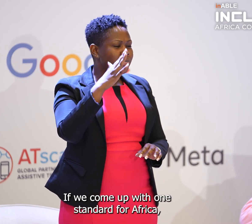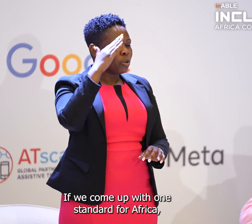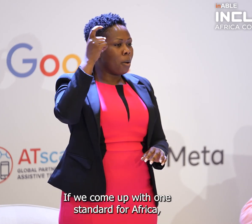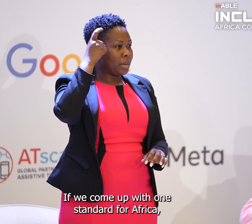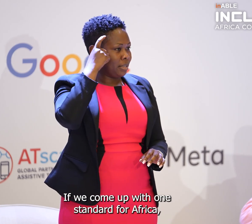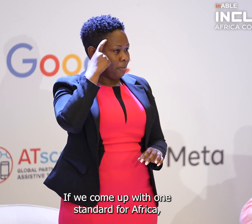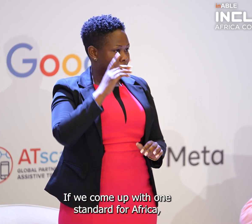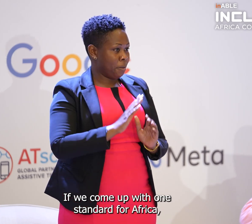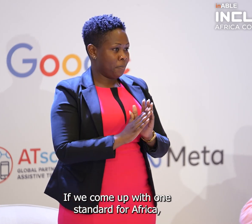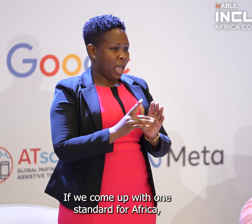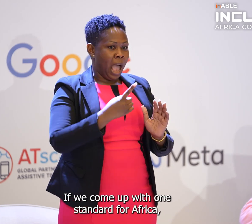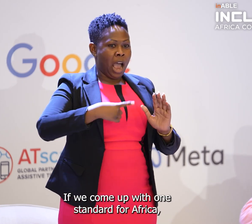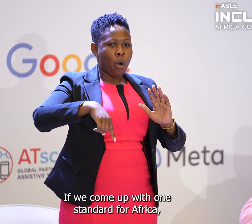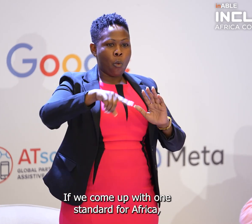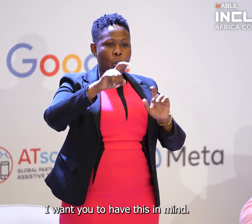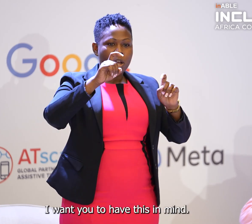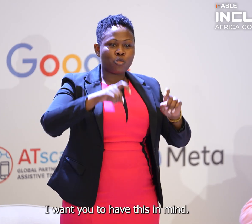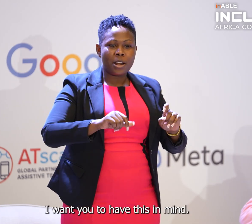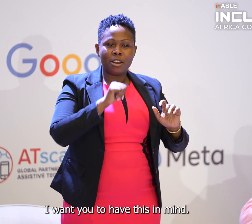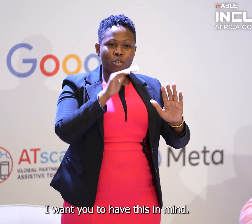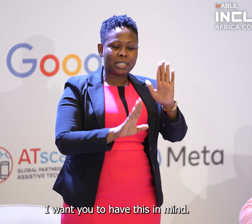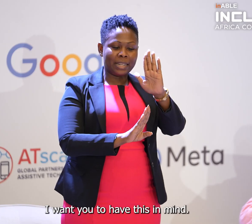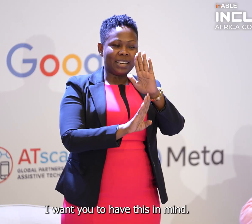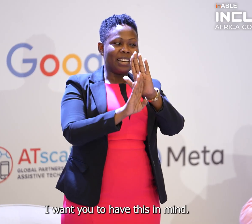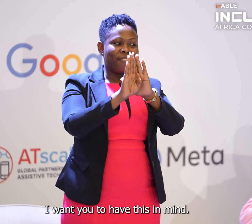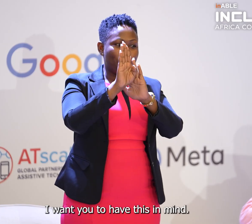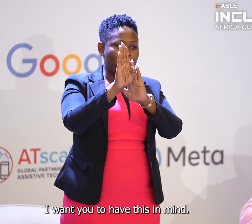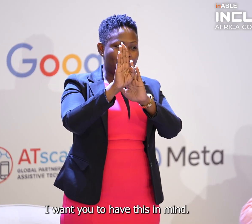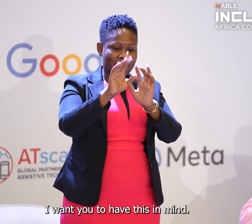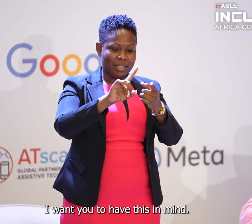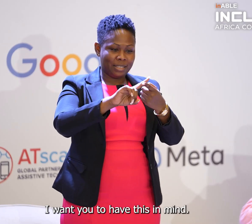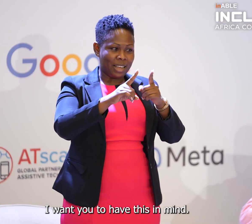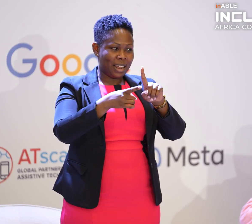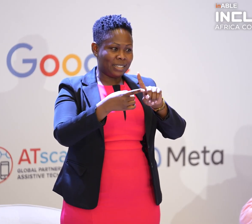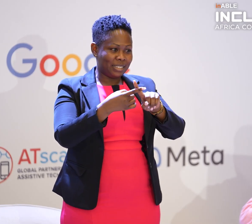if we come up with one standard for Africa, I want you to have this in mind.